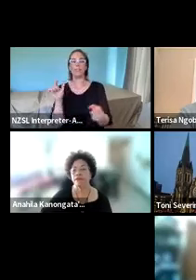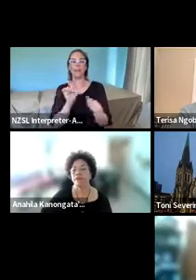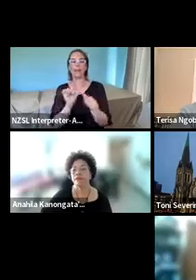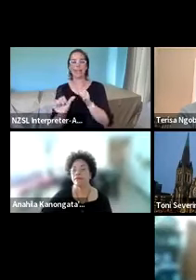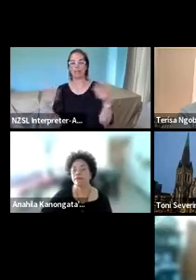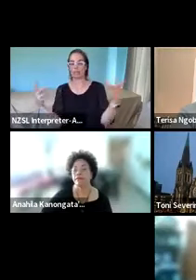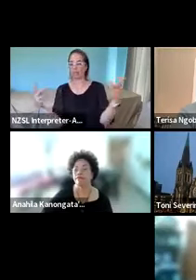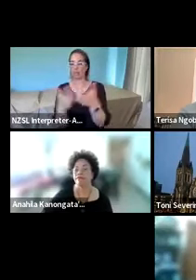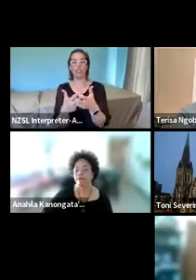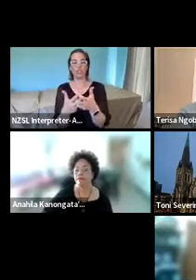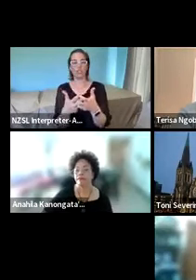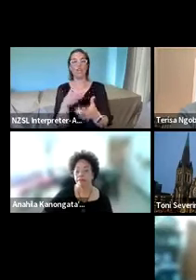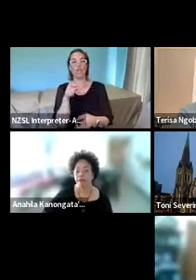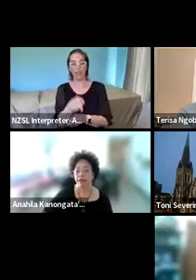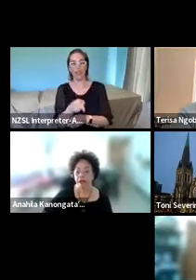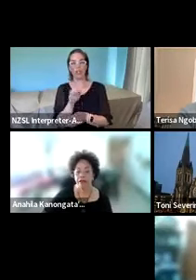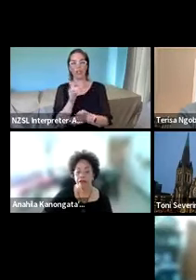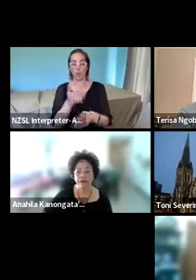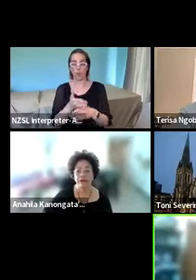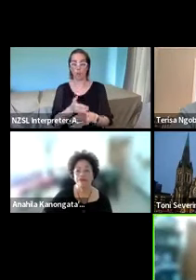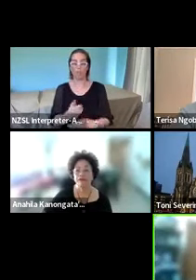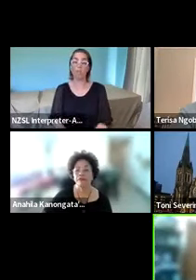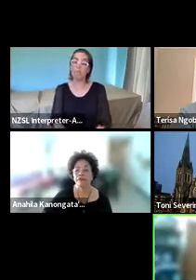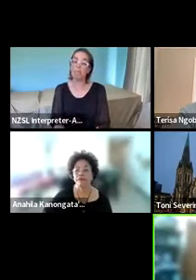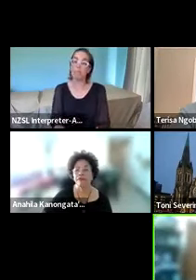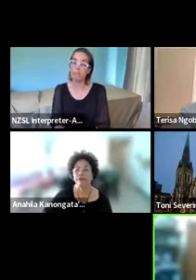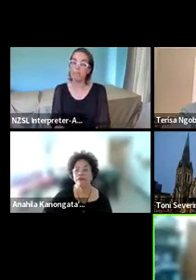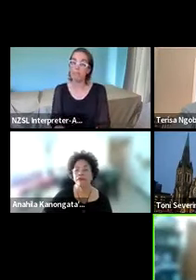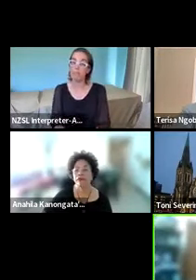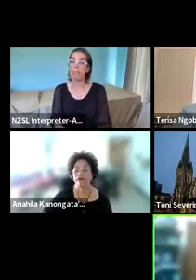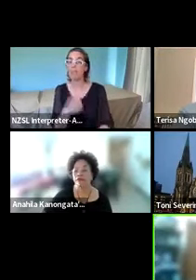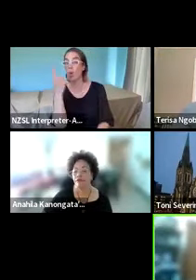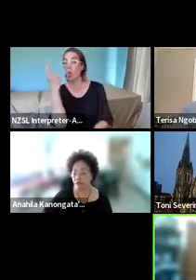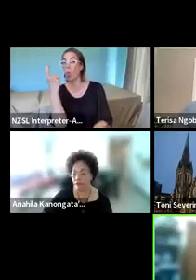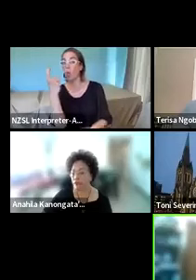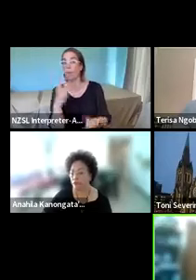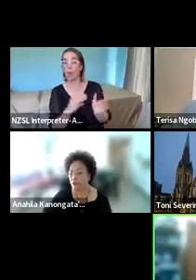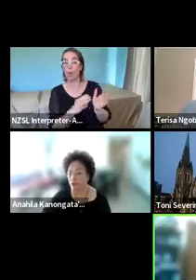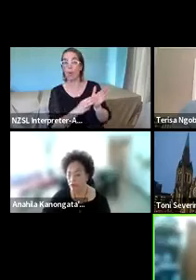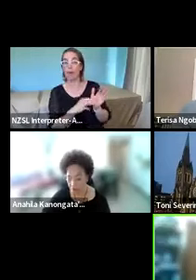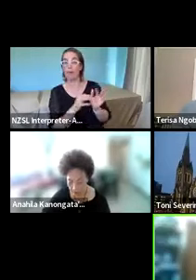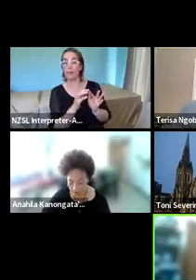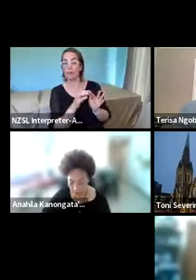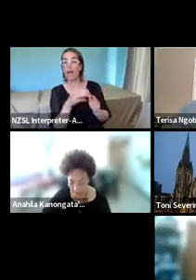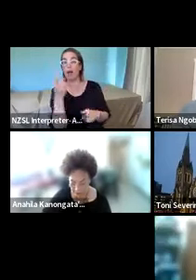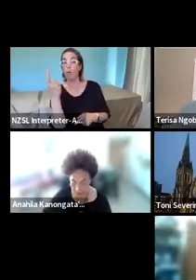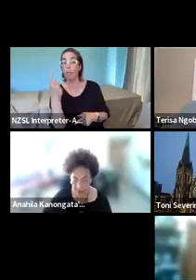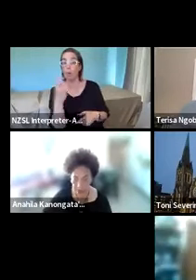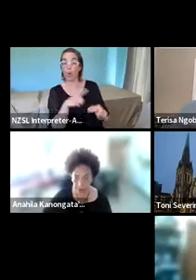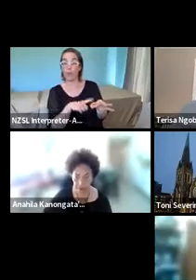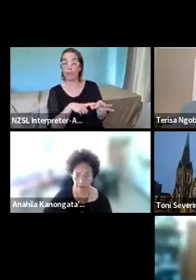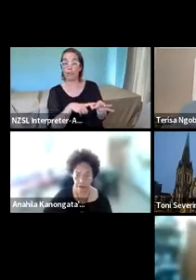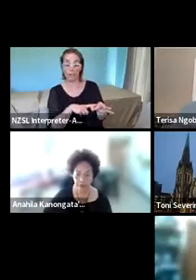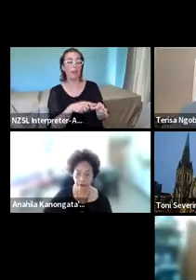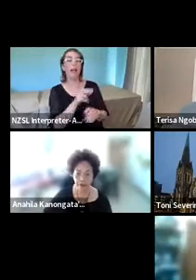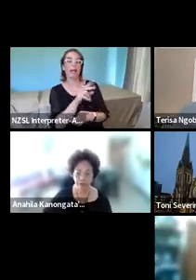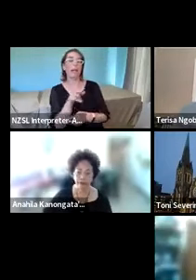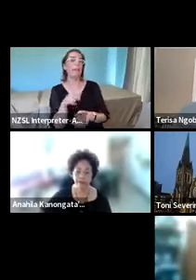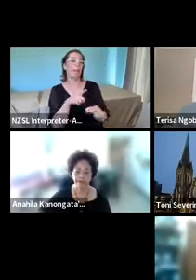best committee can possibly be. Sure. I have another one, Madam Chair. Sure, you've got a couple of